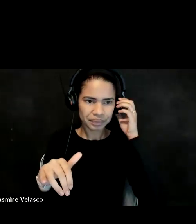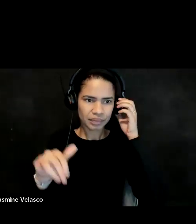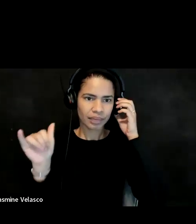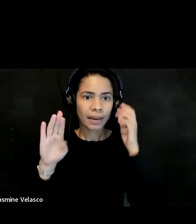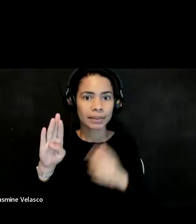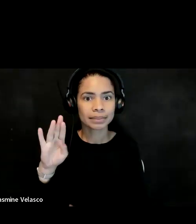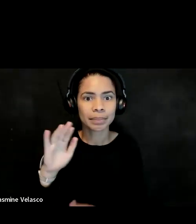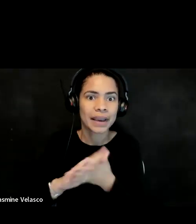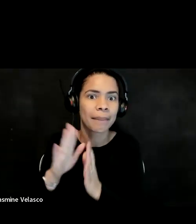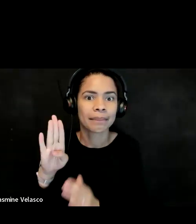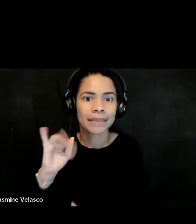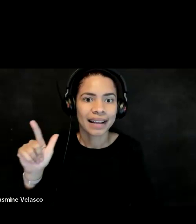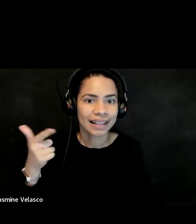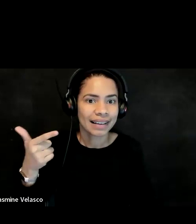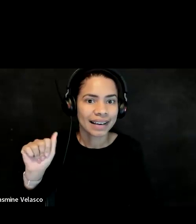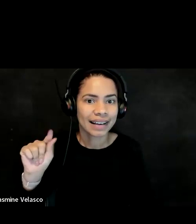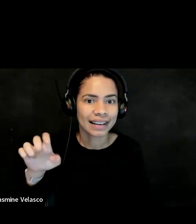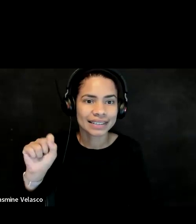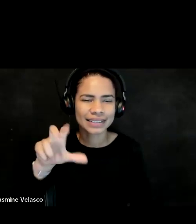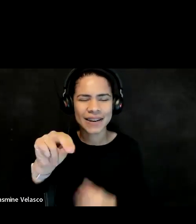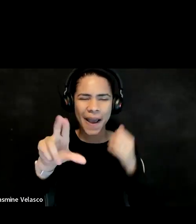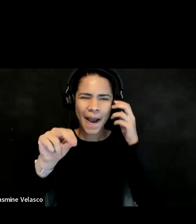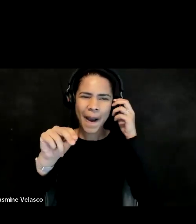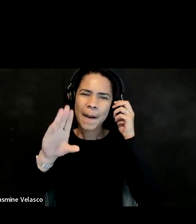Gates. No, usually they're